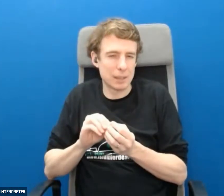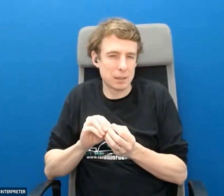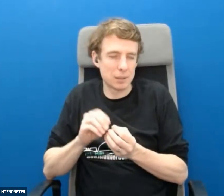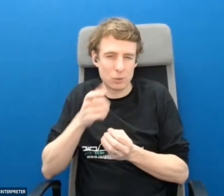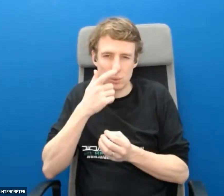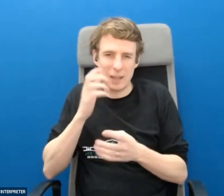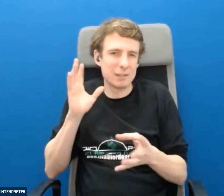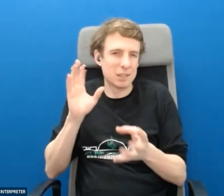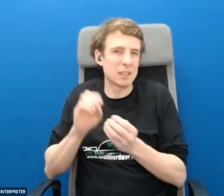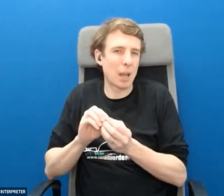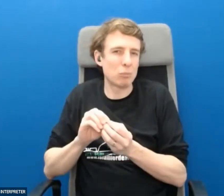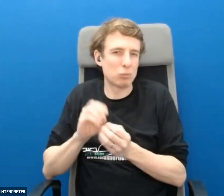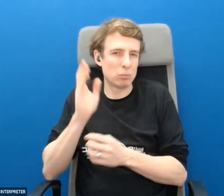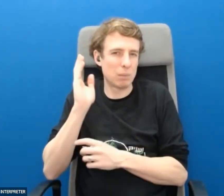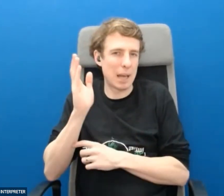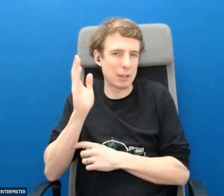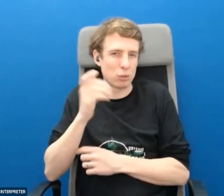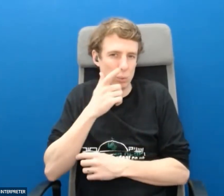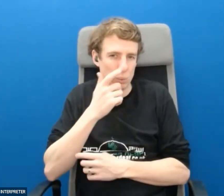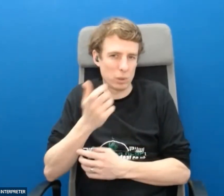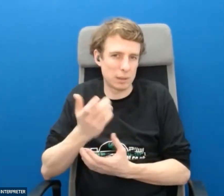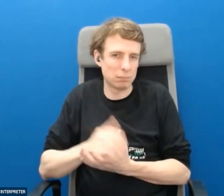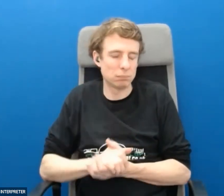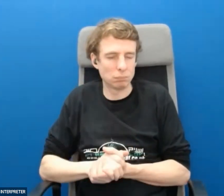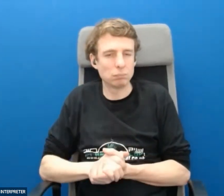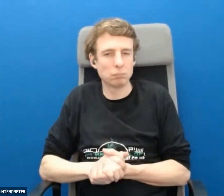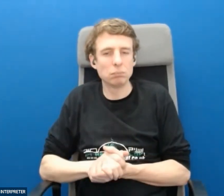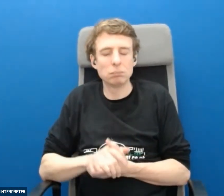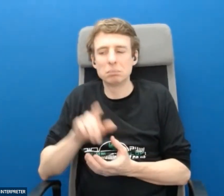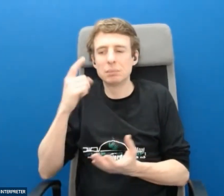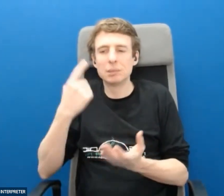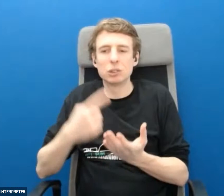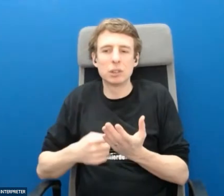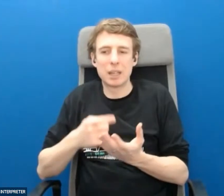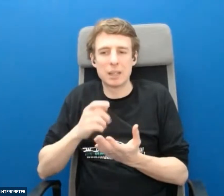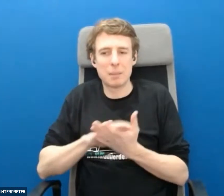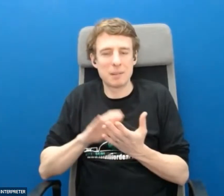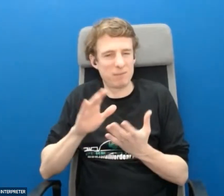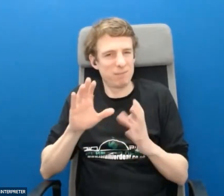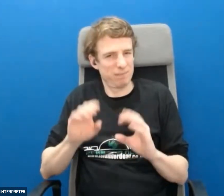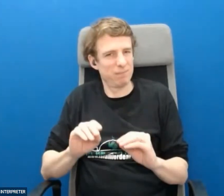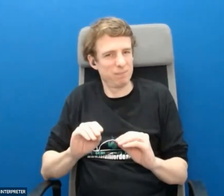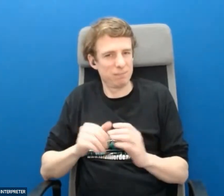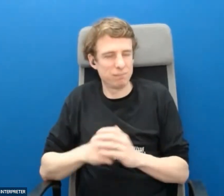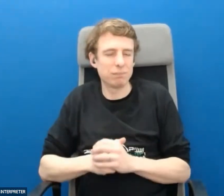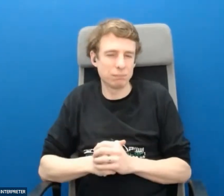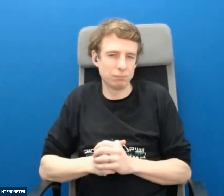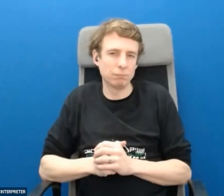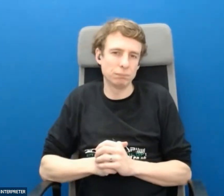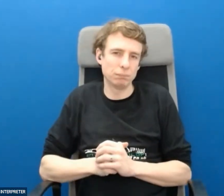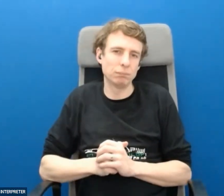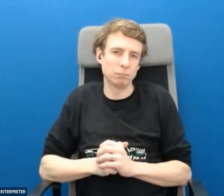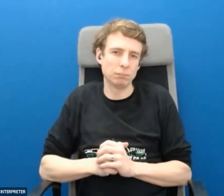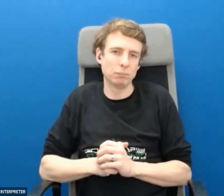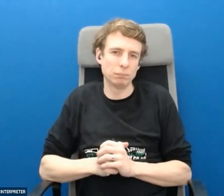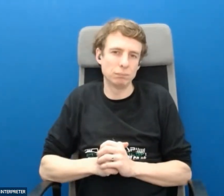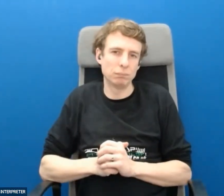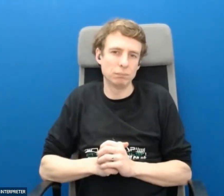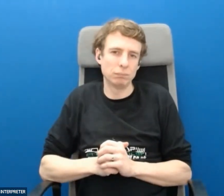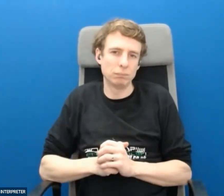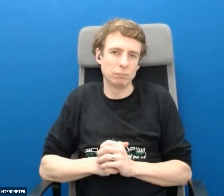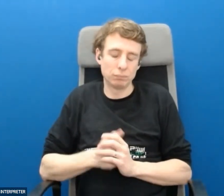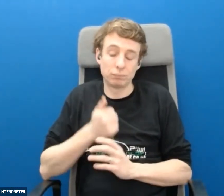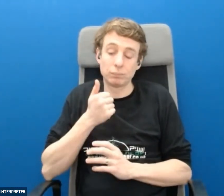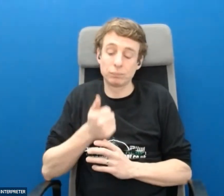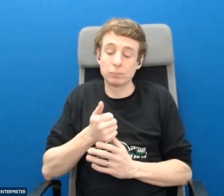a summary of the topic, then inshallah, and we'll finish off with that. Okay, Allah yubarak fik. So this